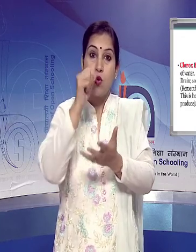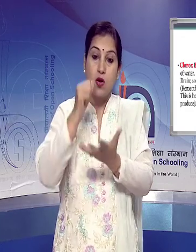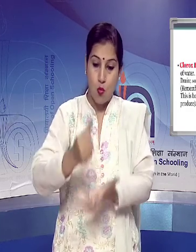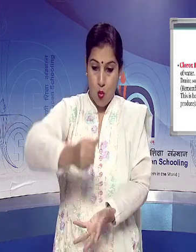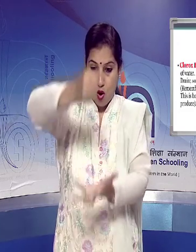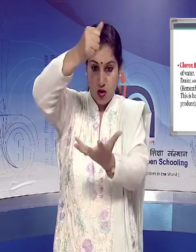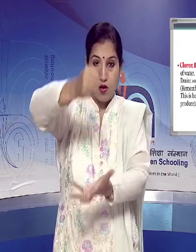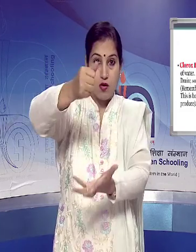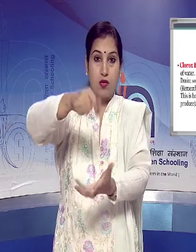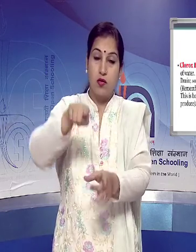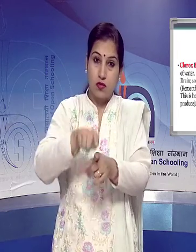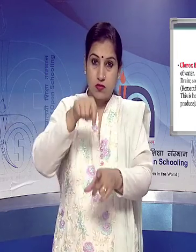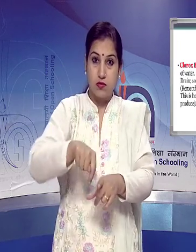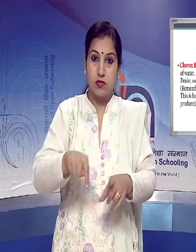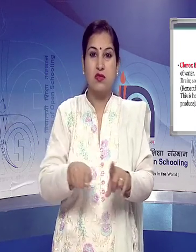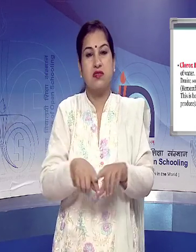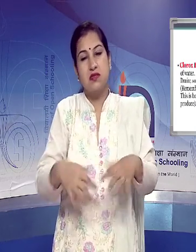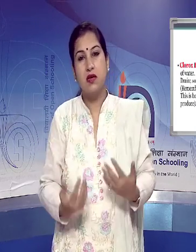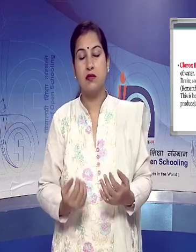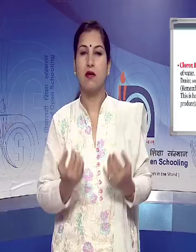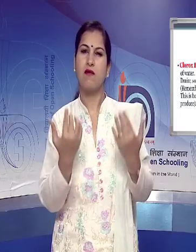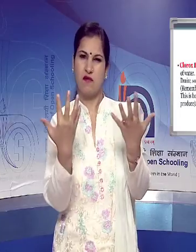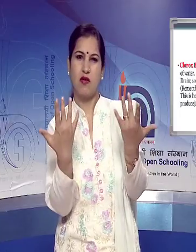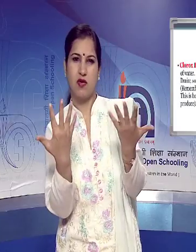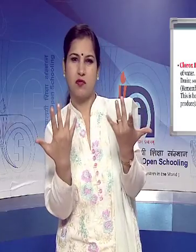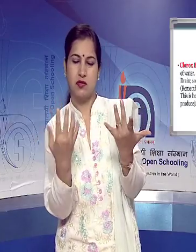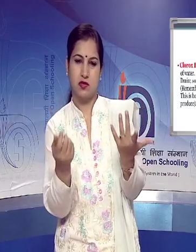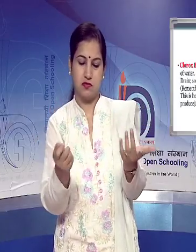Let produce sit in bath for 5 to 10 minutes.